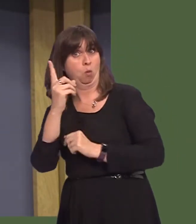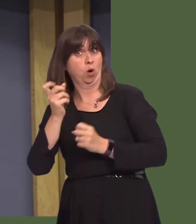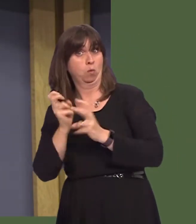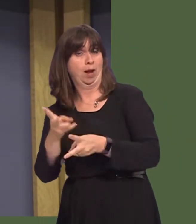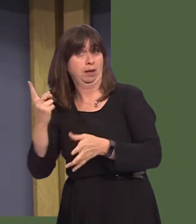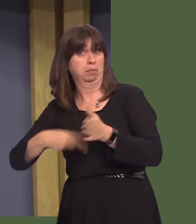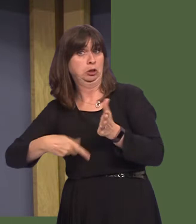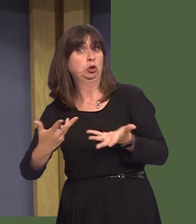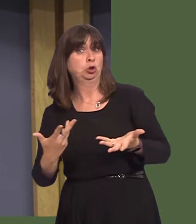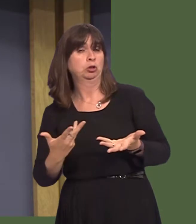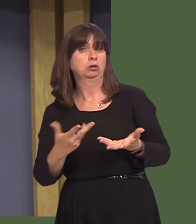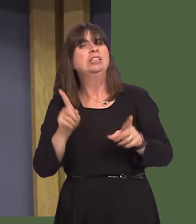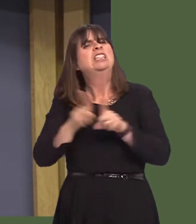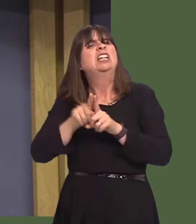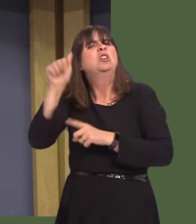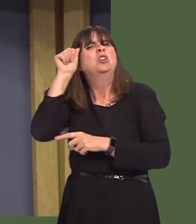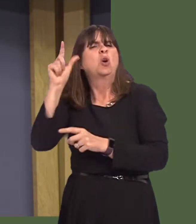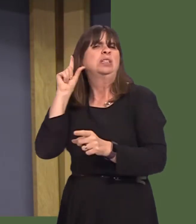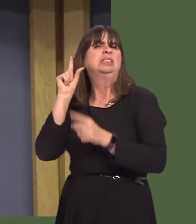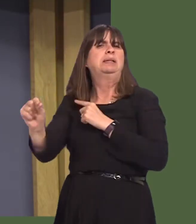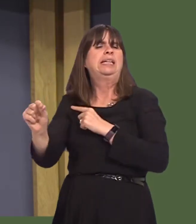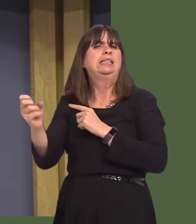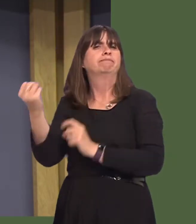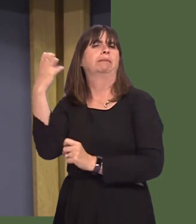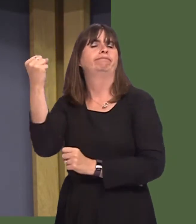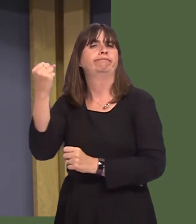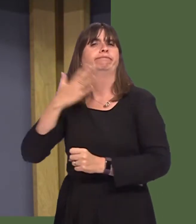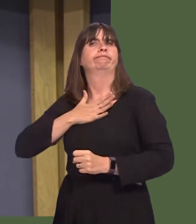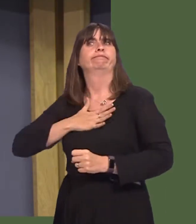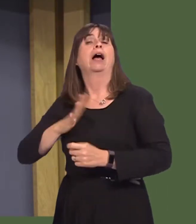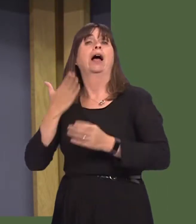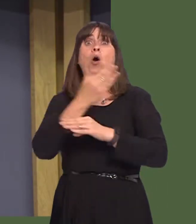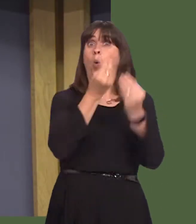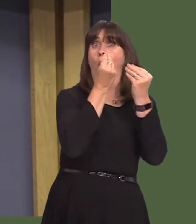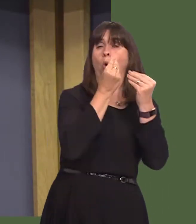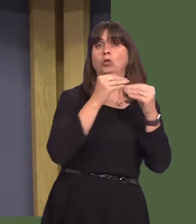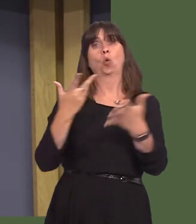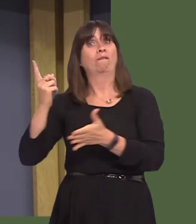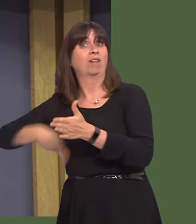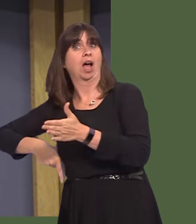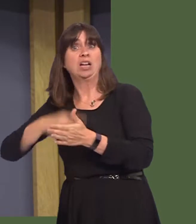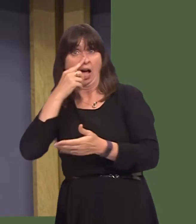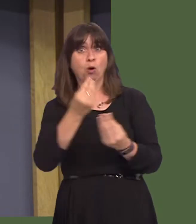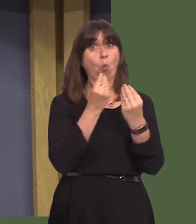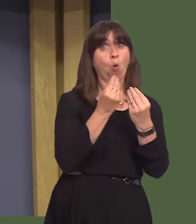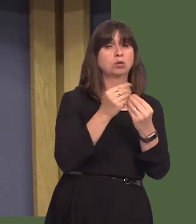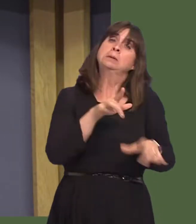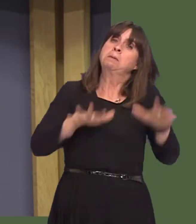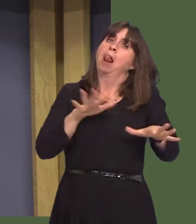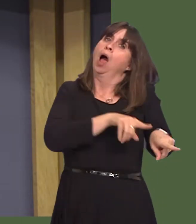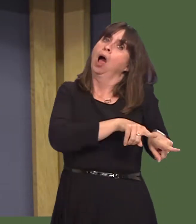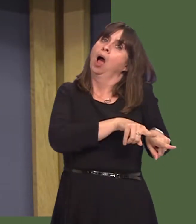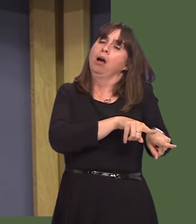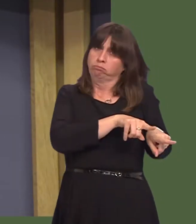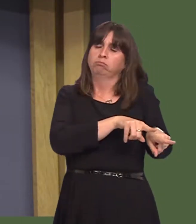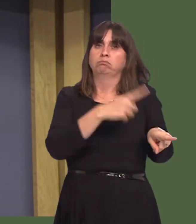to the public, rather like the speed awareness course. Gwent Police are the first force in Wales to offer such a scheme as part of